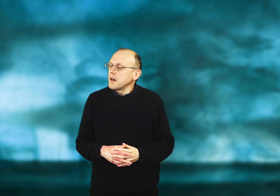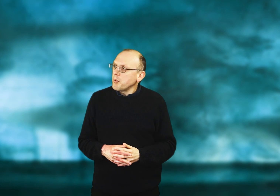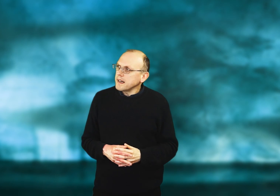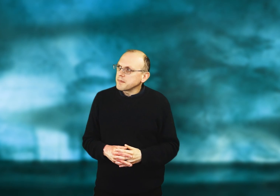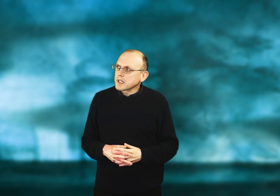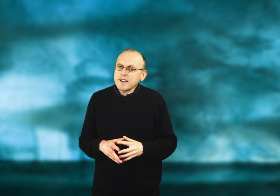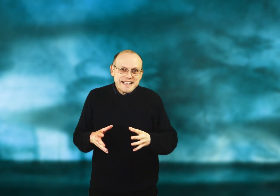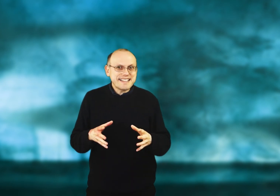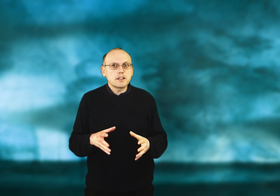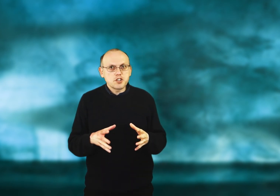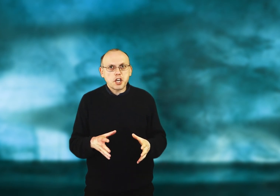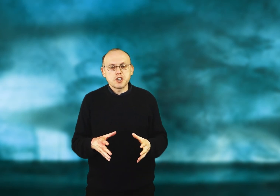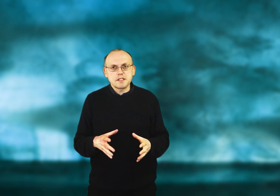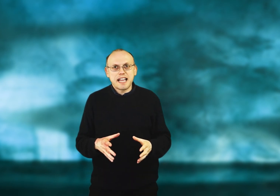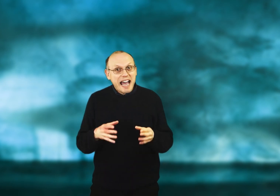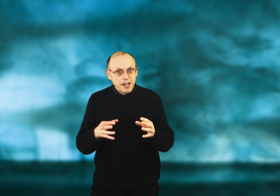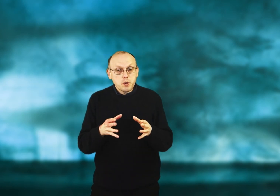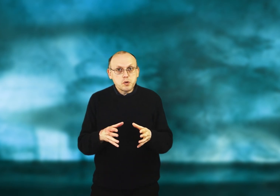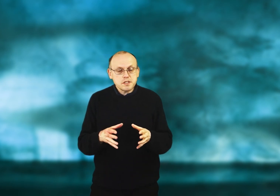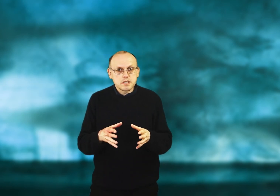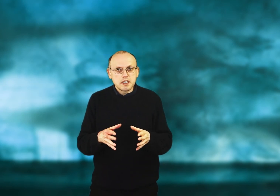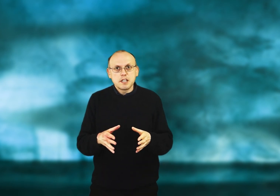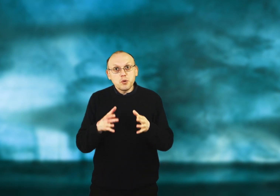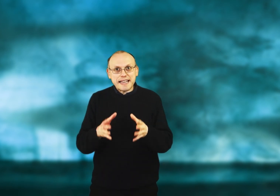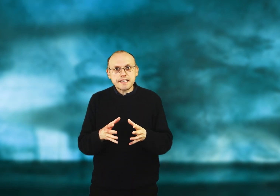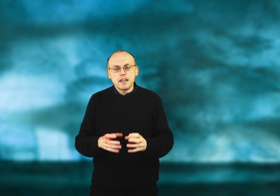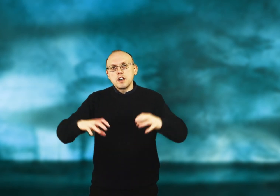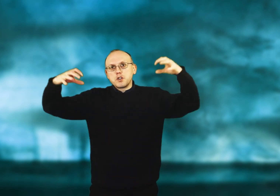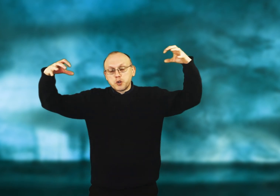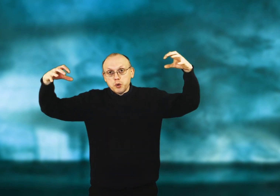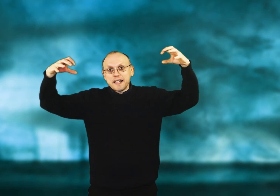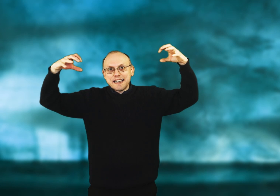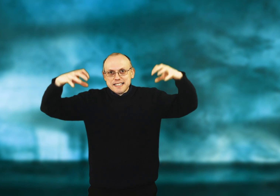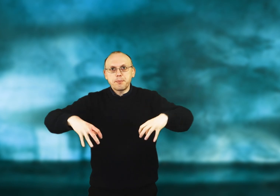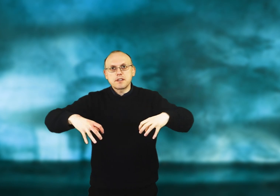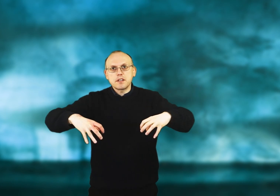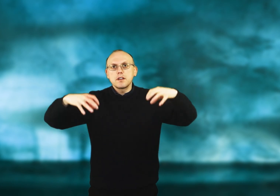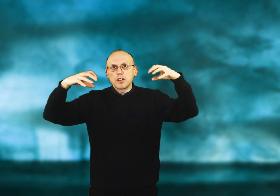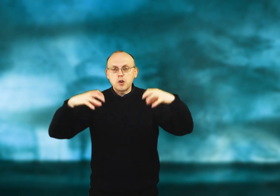Well, coordinating conjunctions are used to link two independent